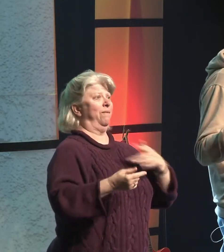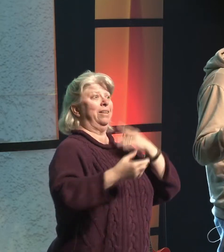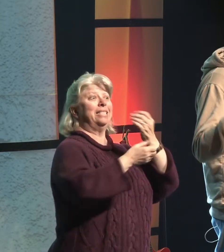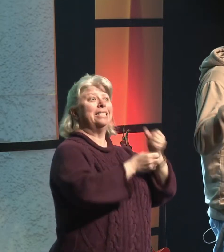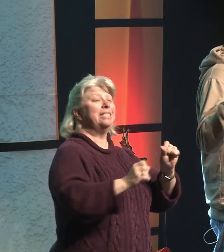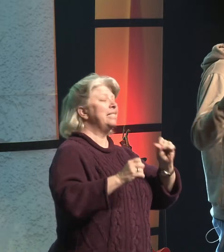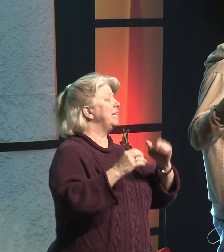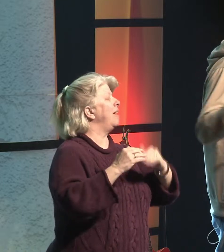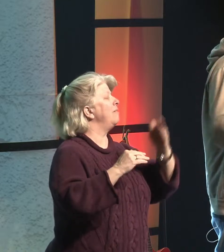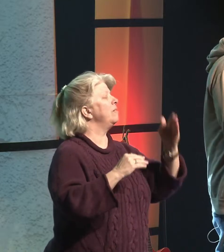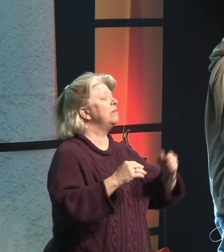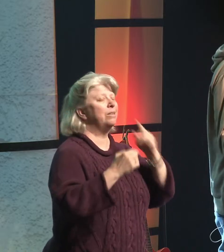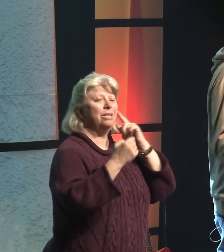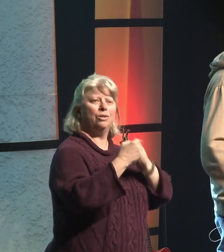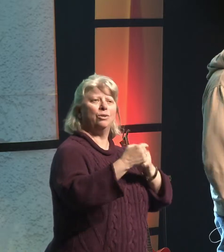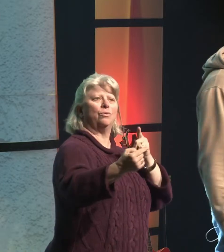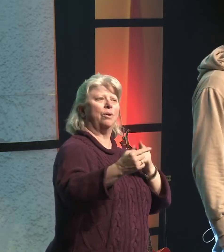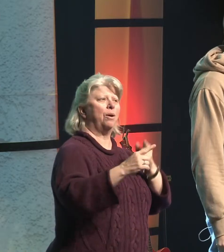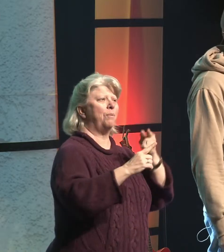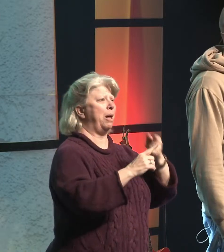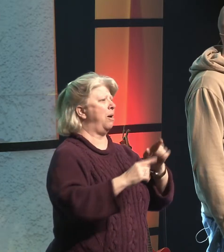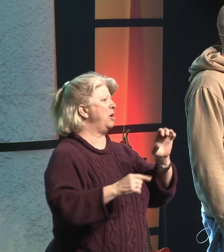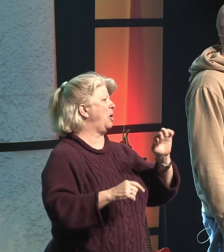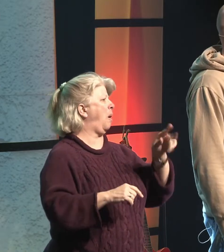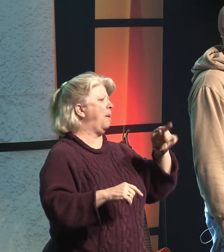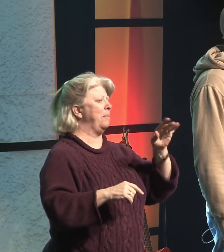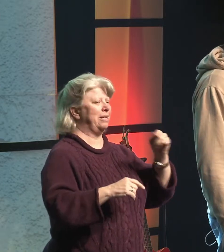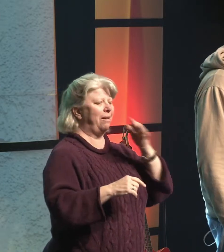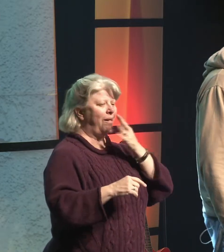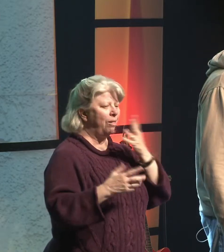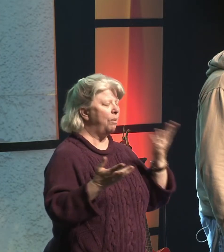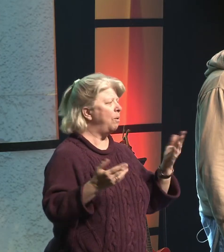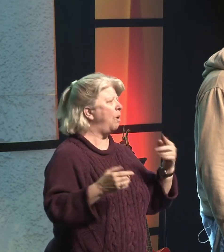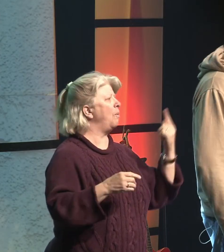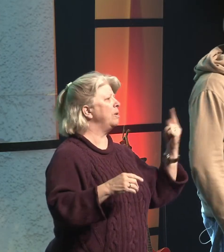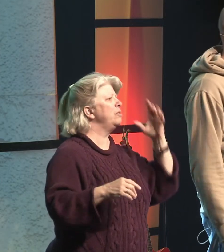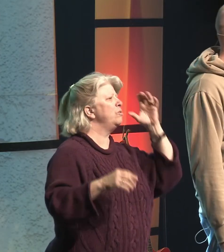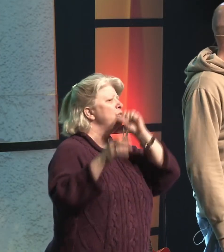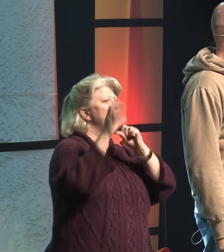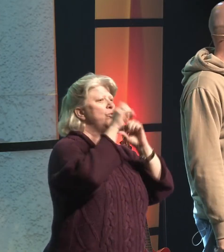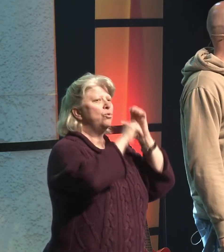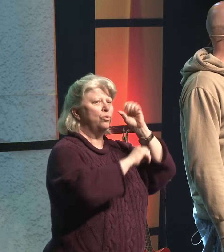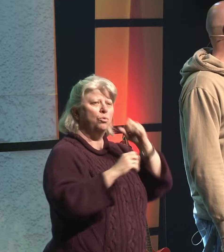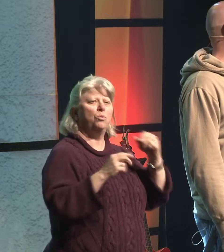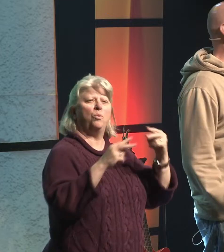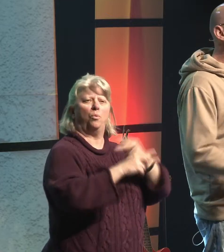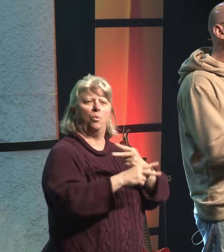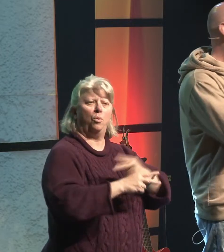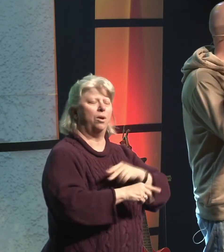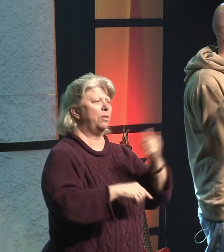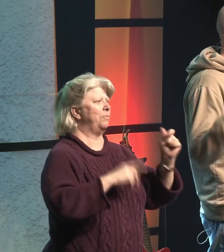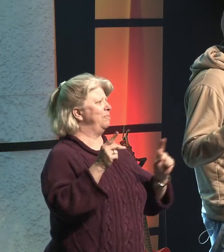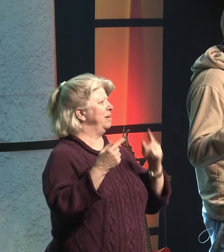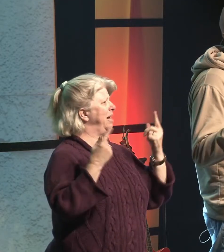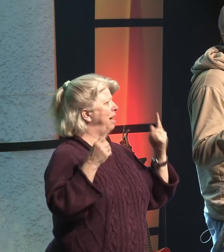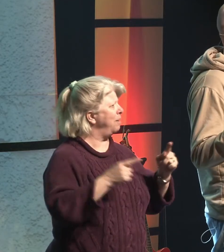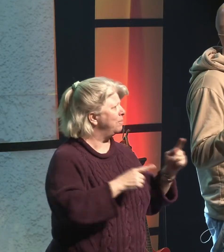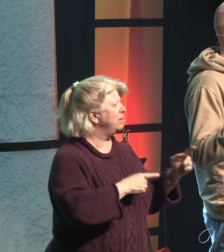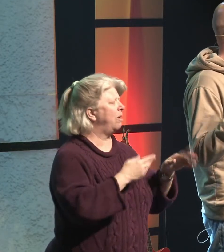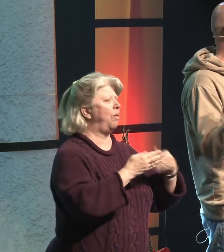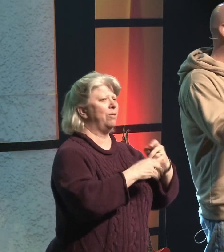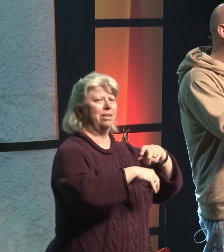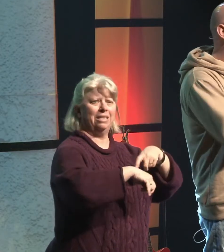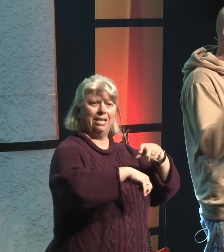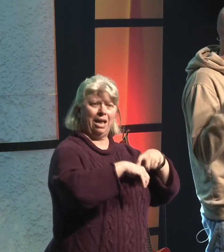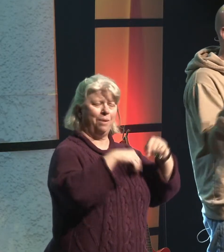get past our disagreements about carpet colors. We'll always assume the worst in other people. It happens all the time